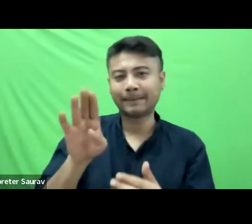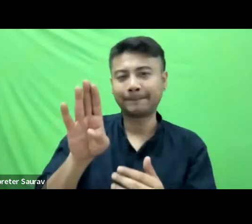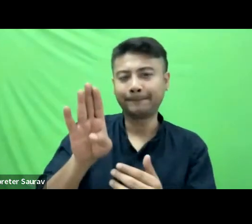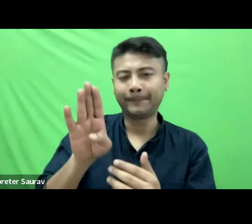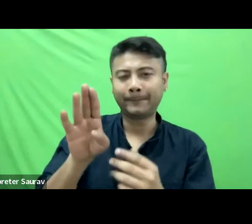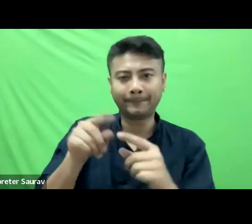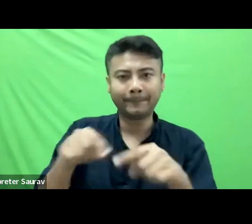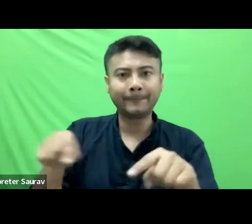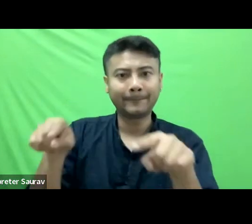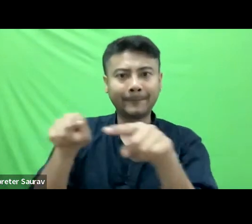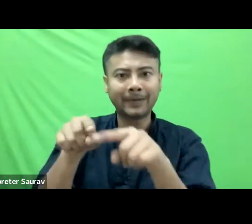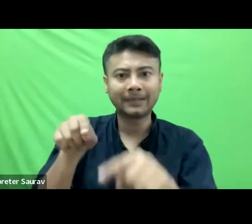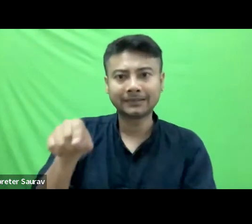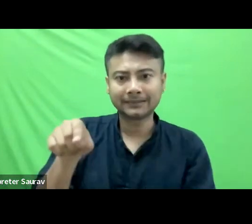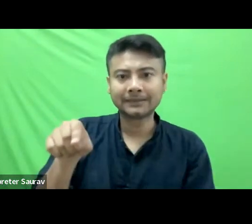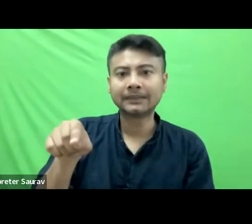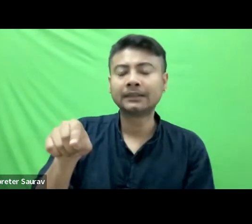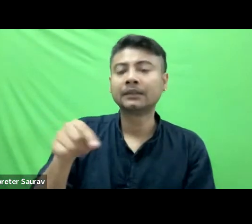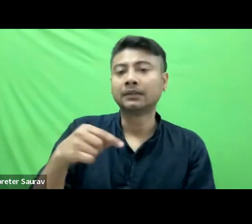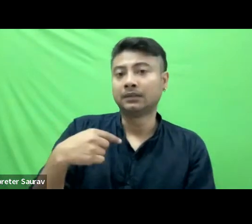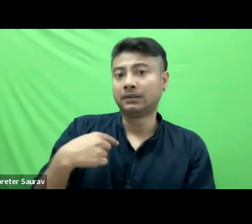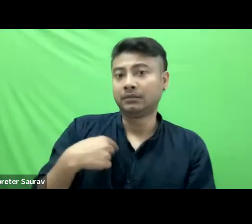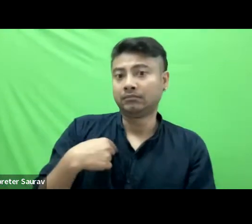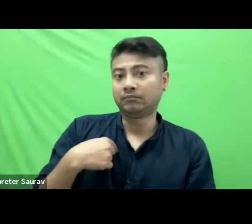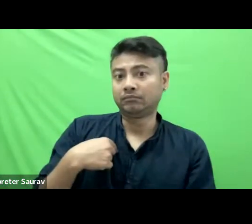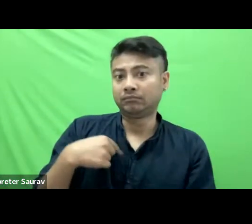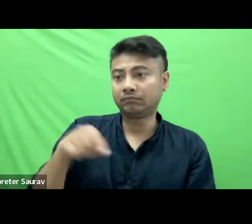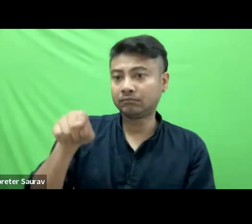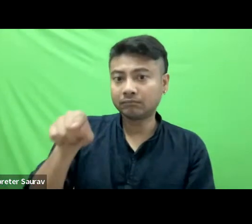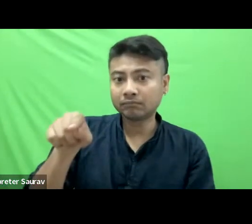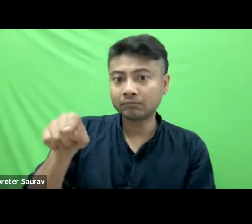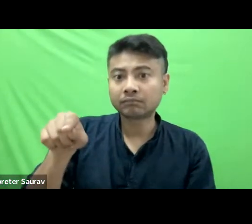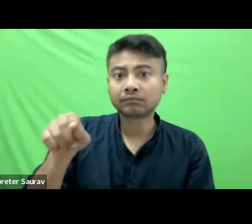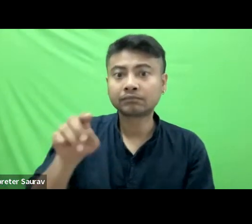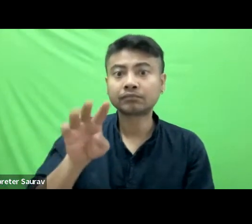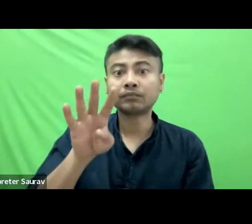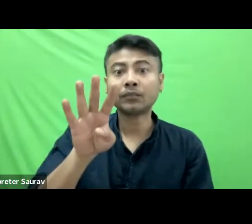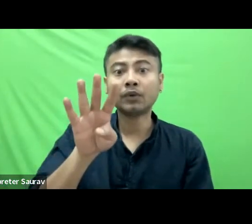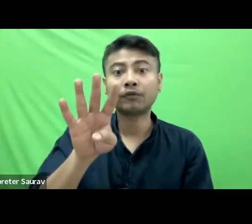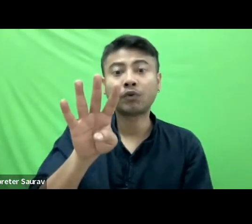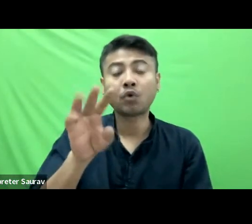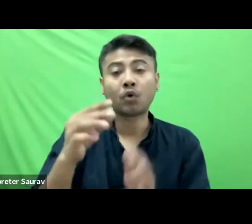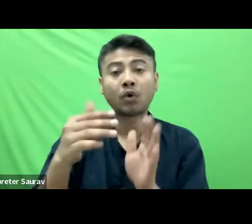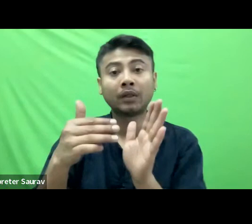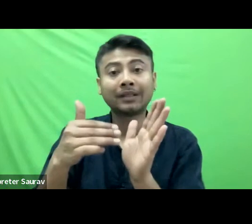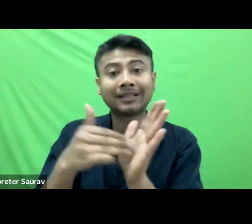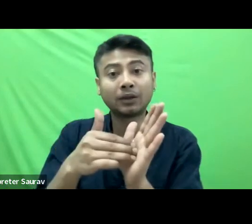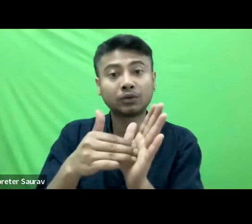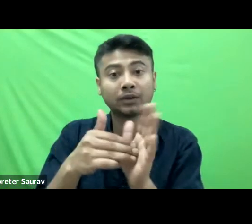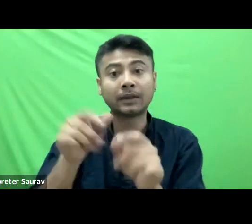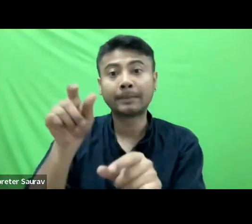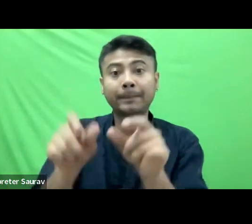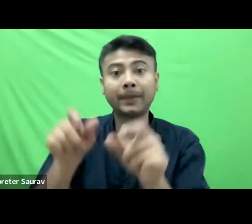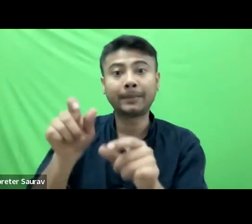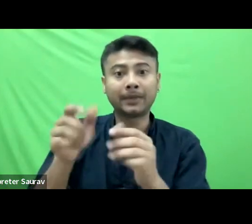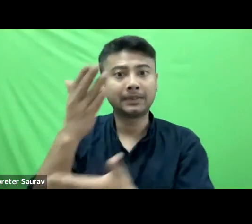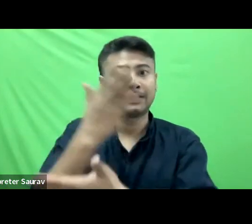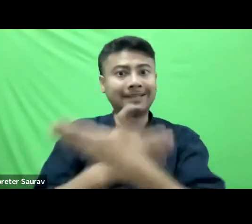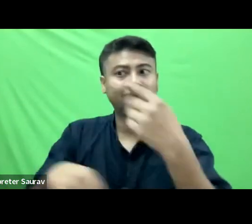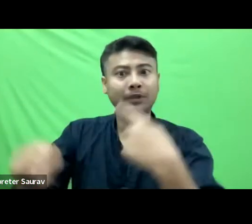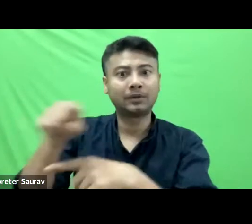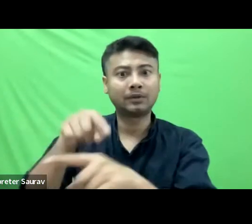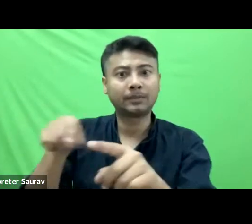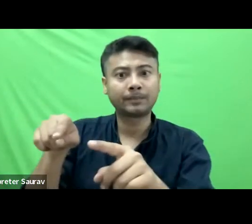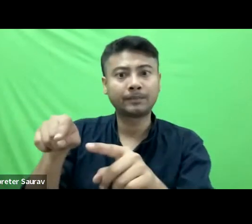we then determined that we're almost 4,000 people with disabilities living in Banjarmasin city, which is more